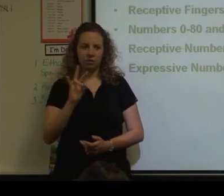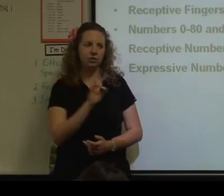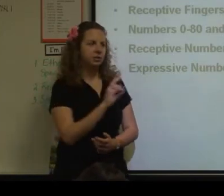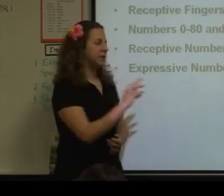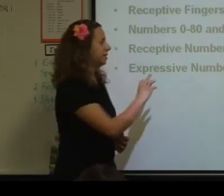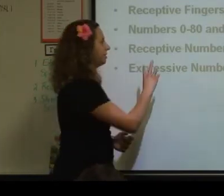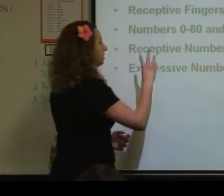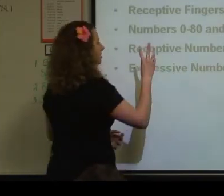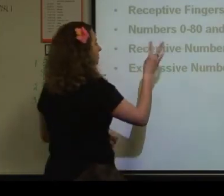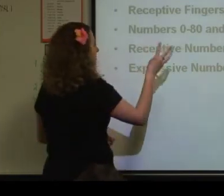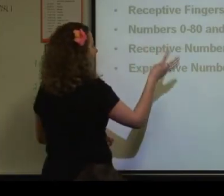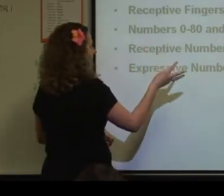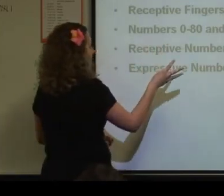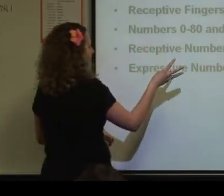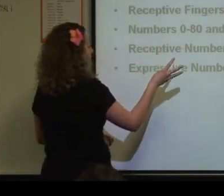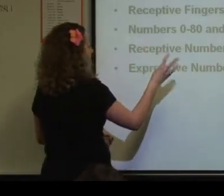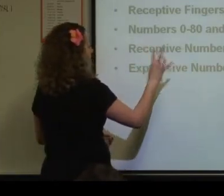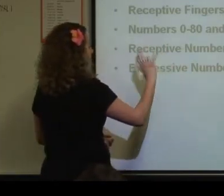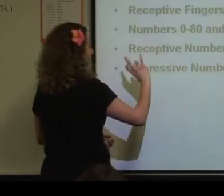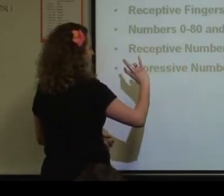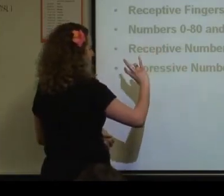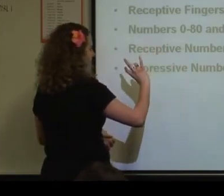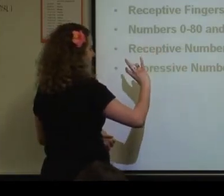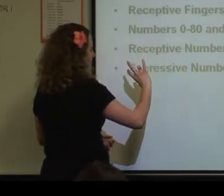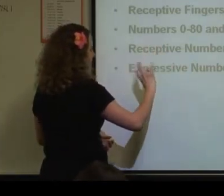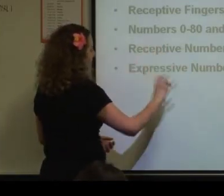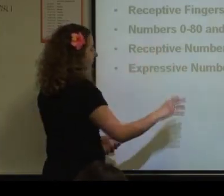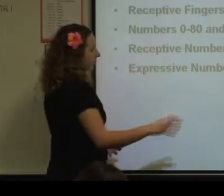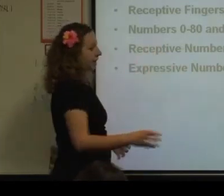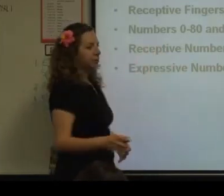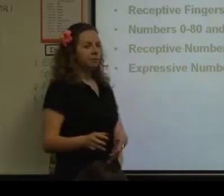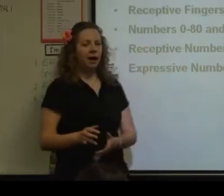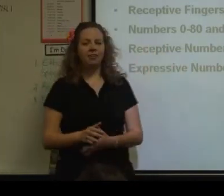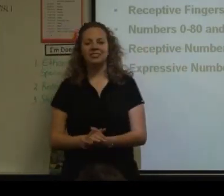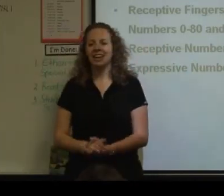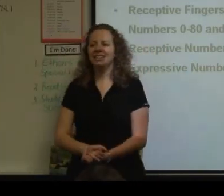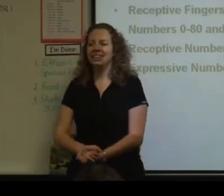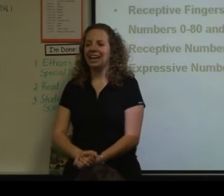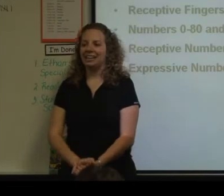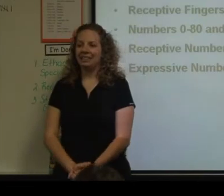or this way, do 67. Okay, what about 98?